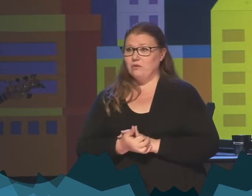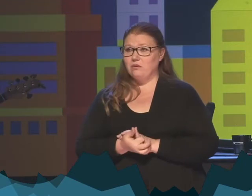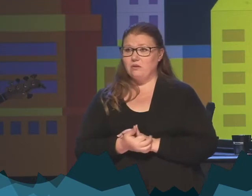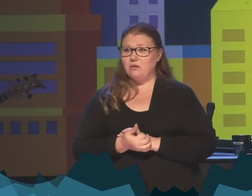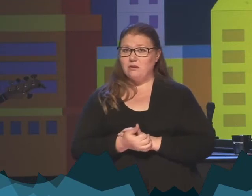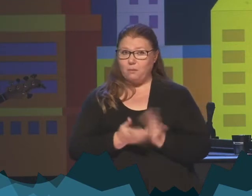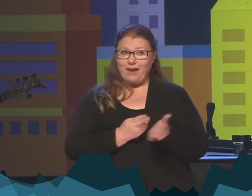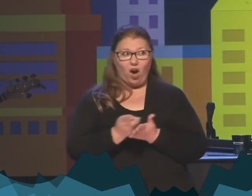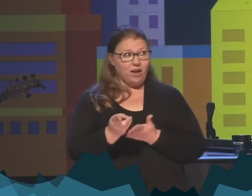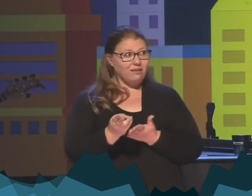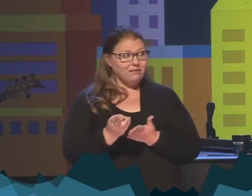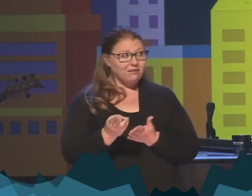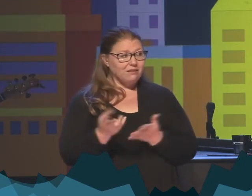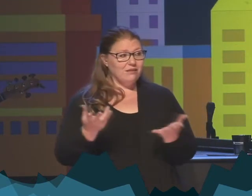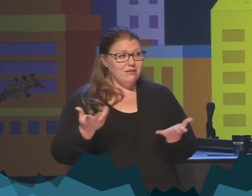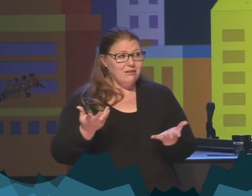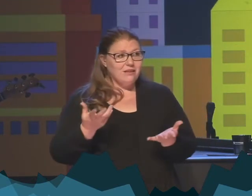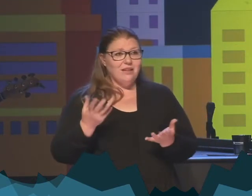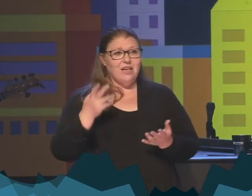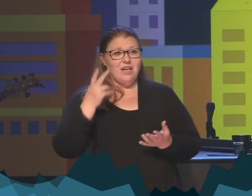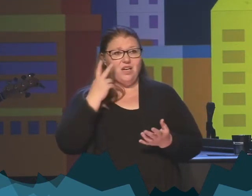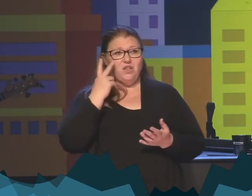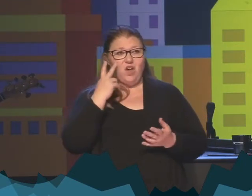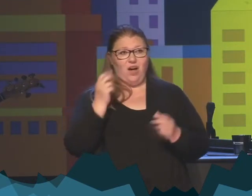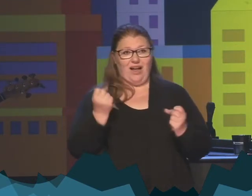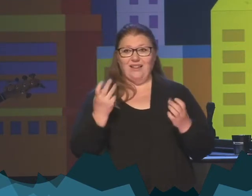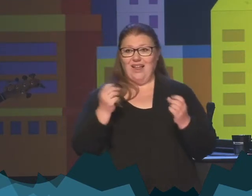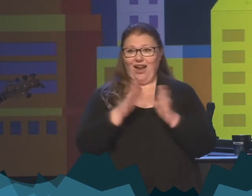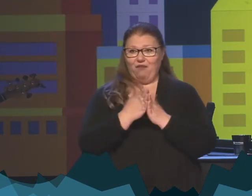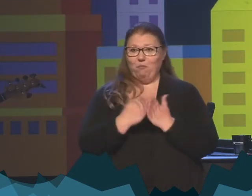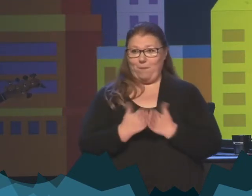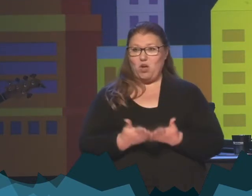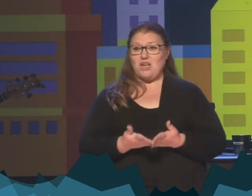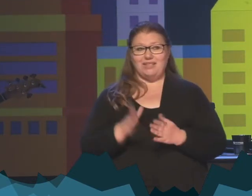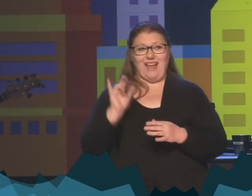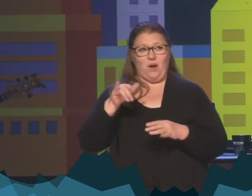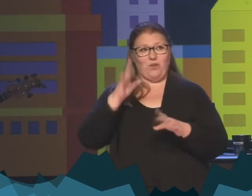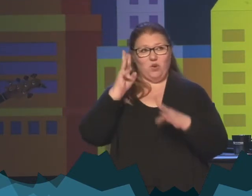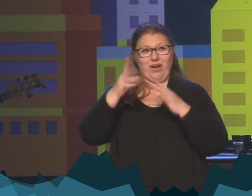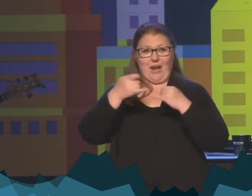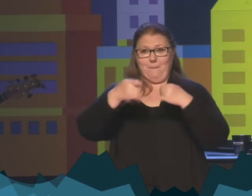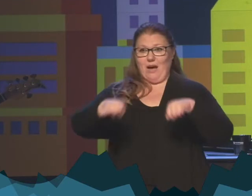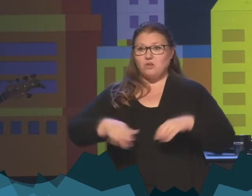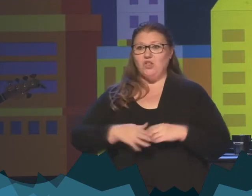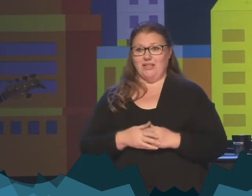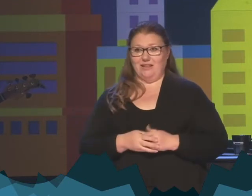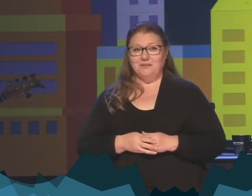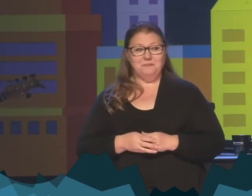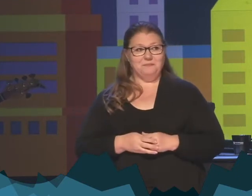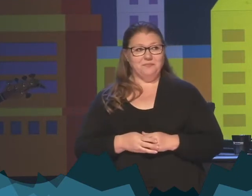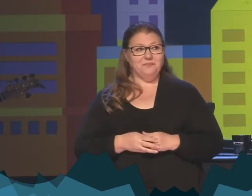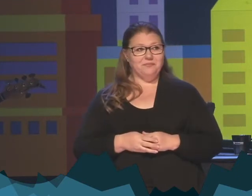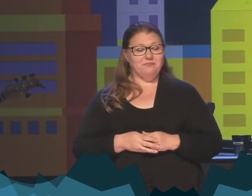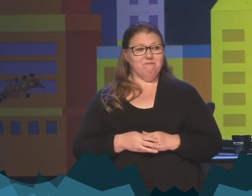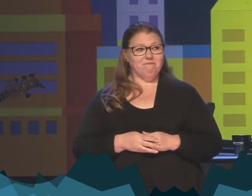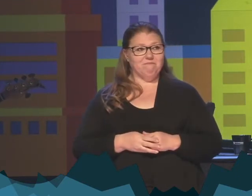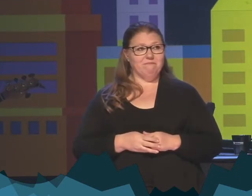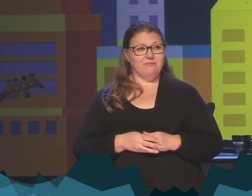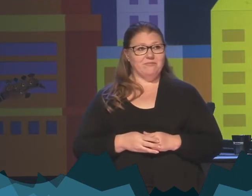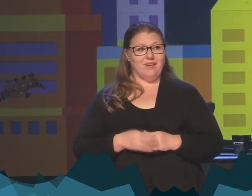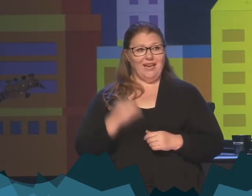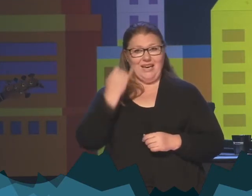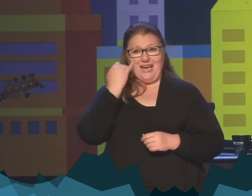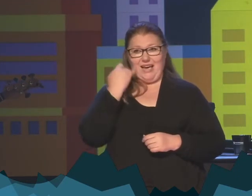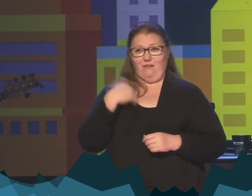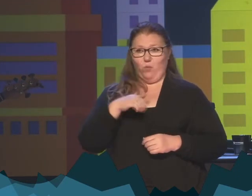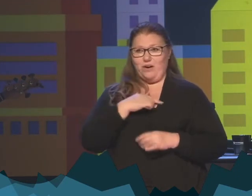Can I be honest with you? You saw like we got rid of a lot of books. That was creating a boundary. Because if we're